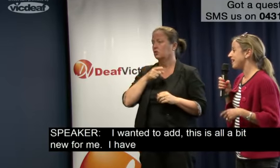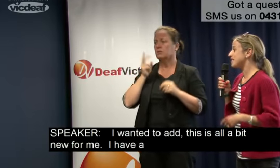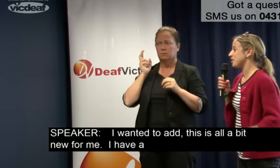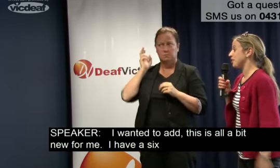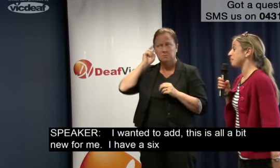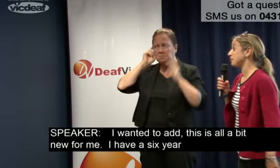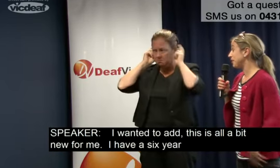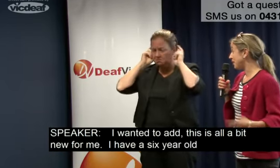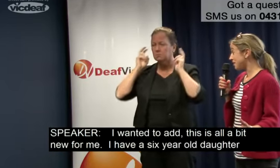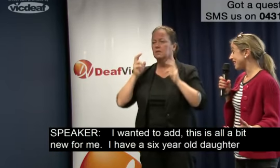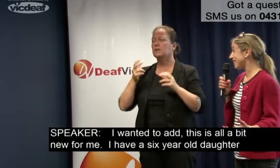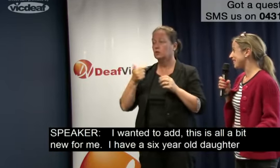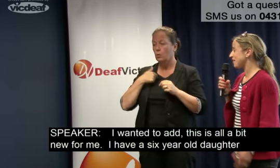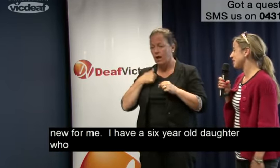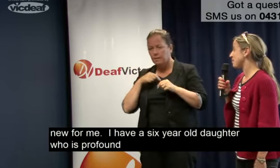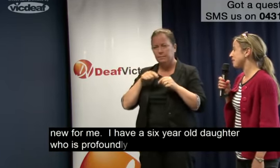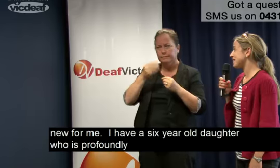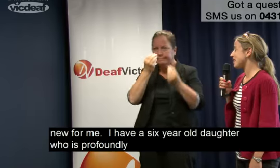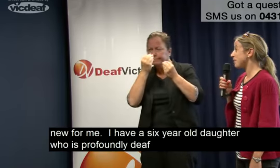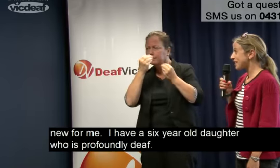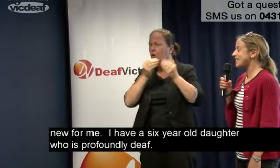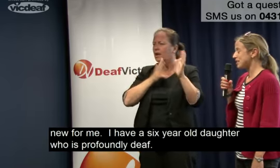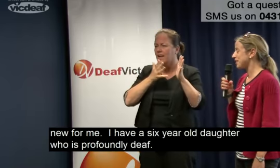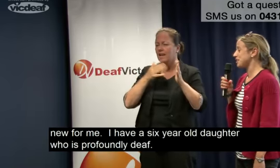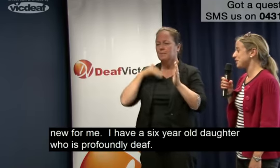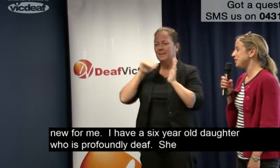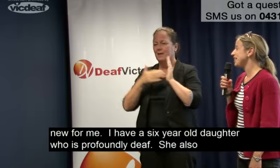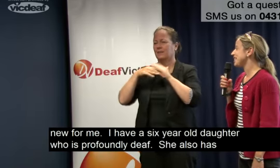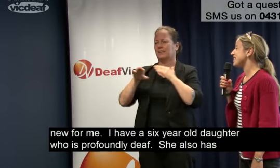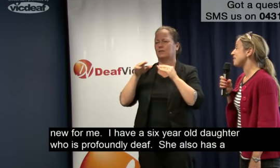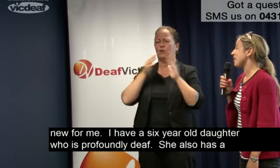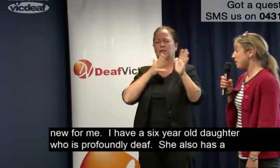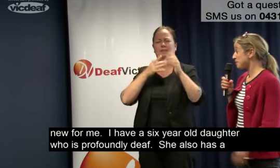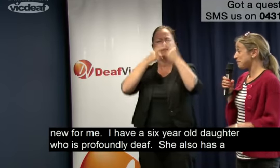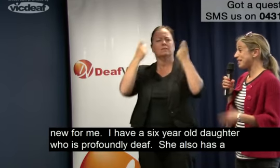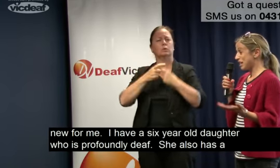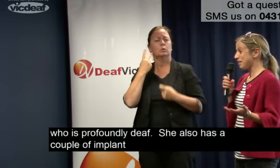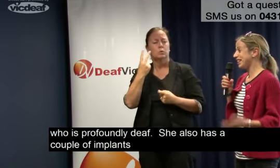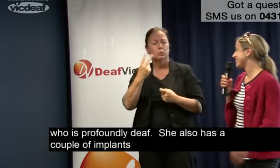implants, so I'm learning Auslan, currently enrolled in Auslan Certificate 2. So I hope to one day be